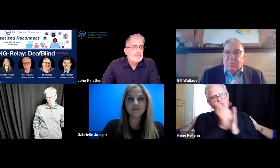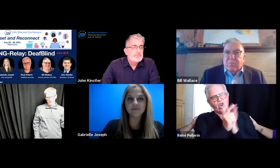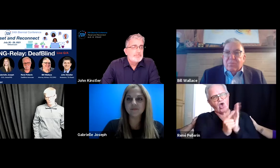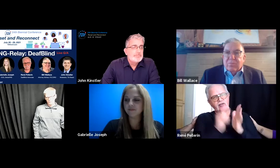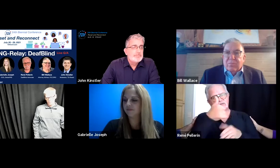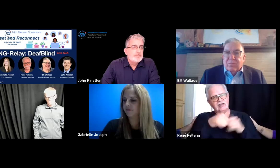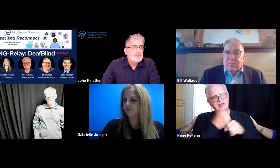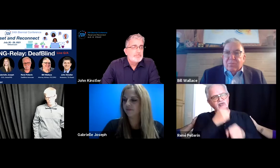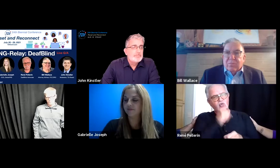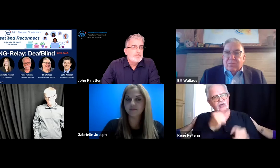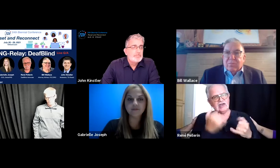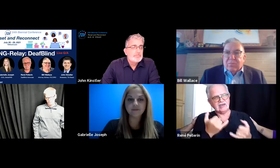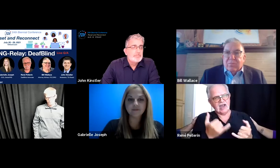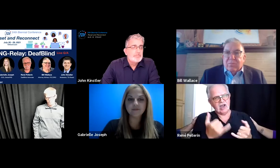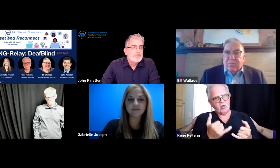like.